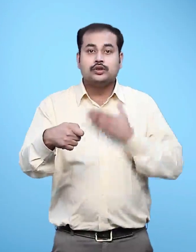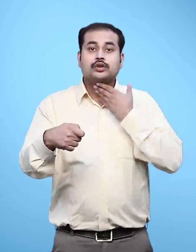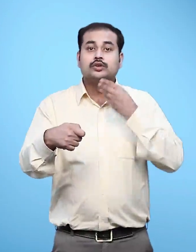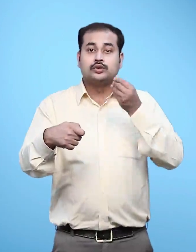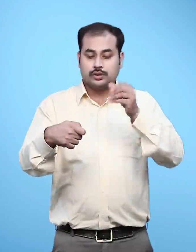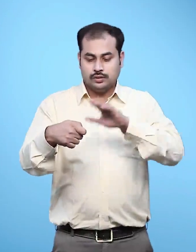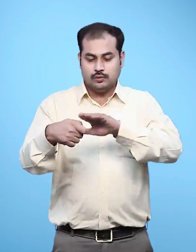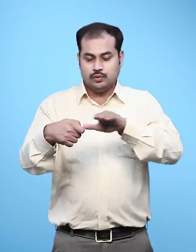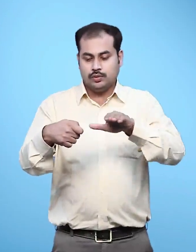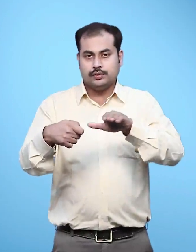with sugar